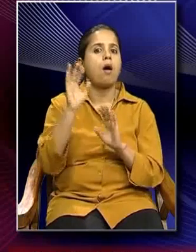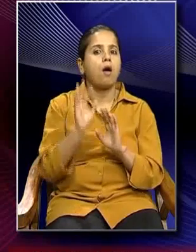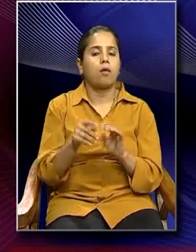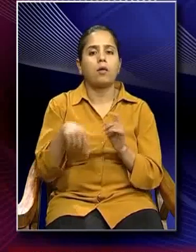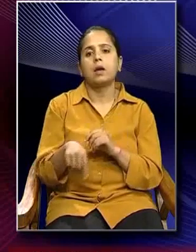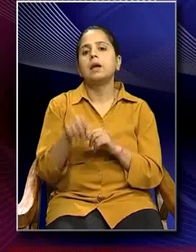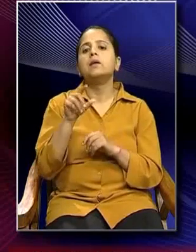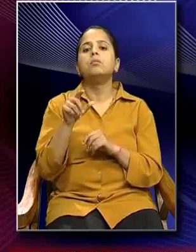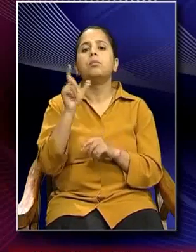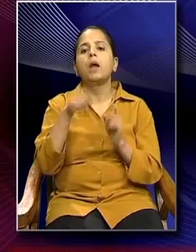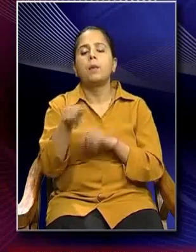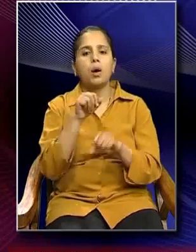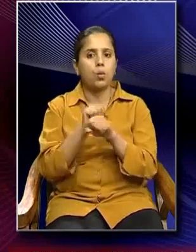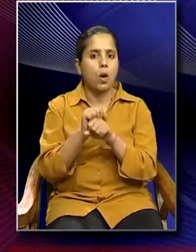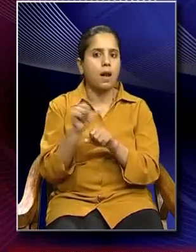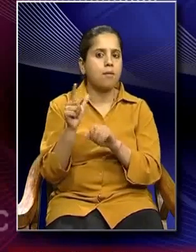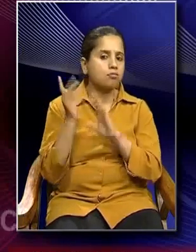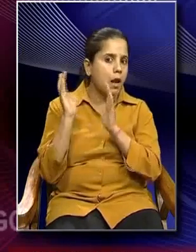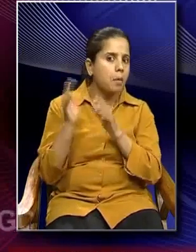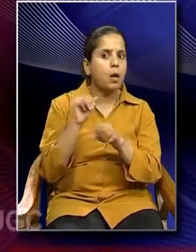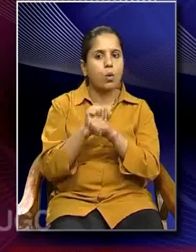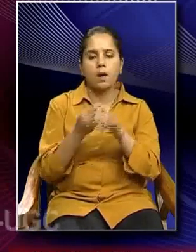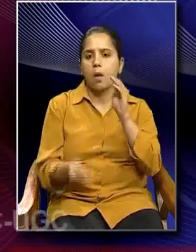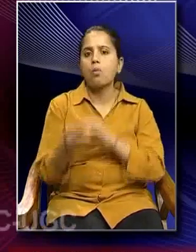force supply in the market. So if